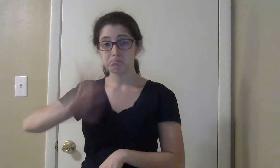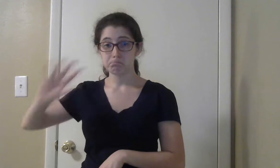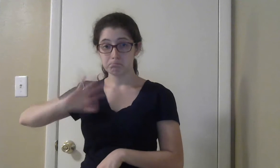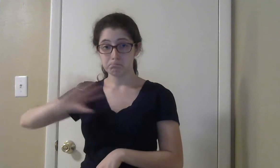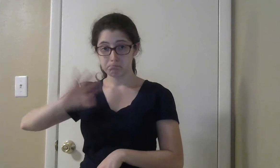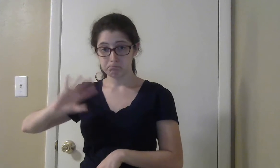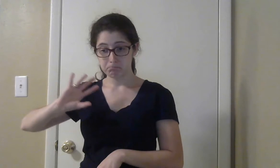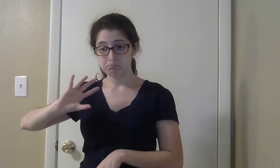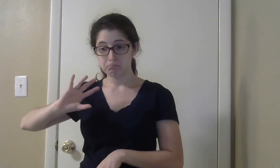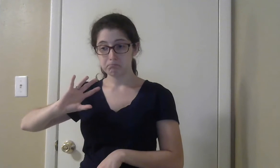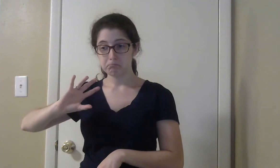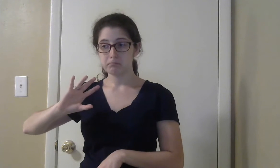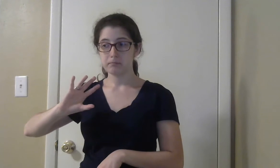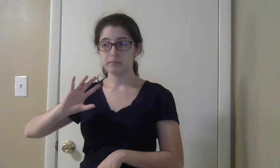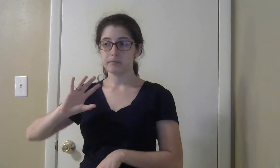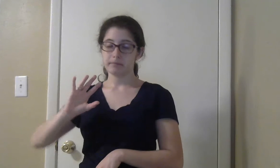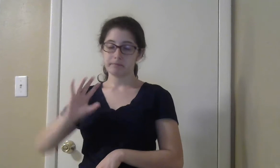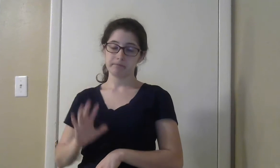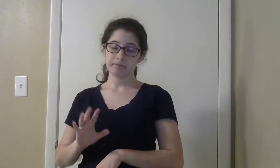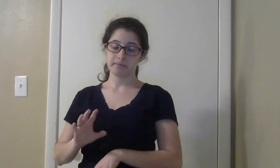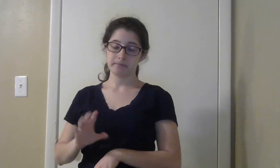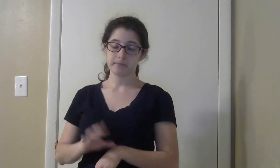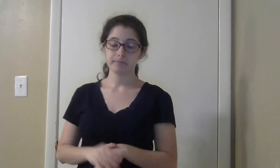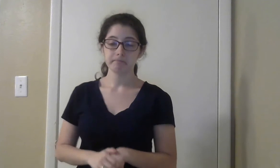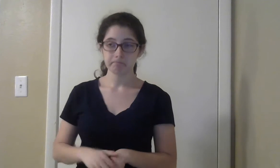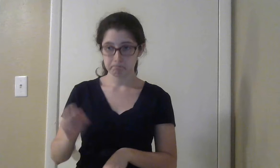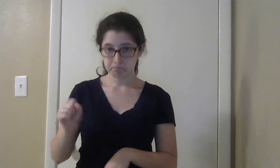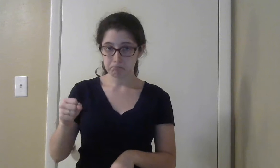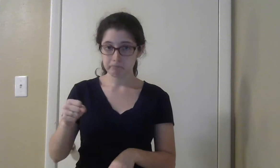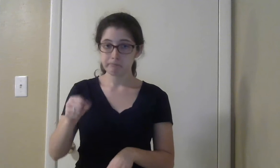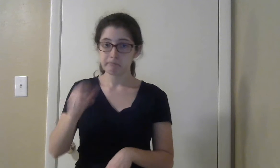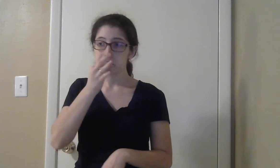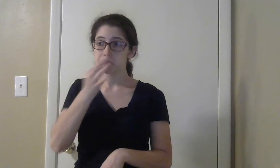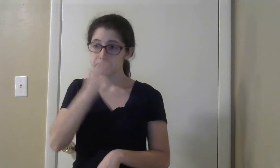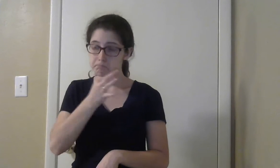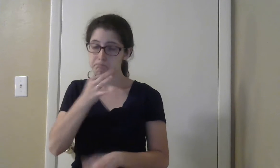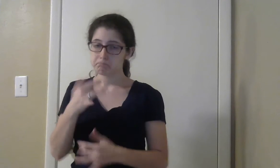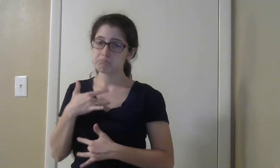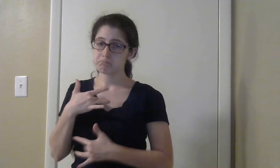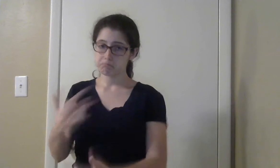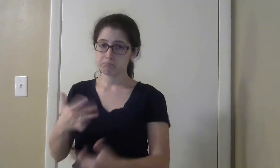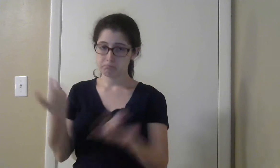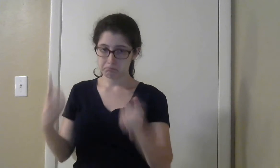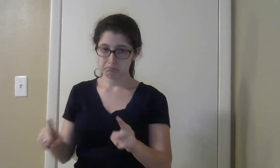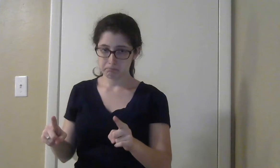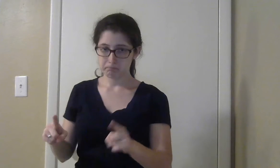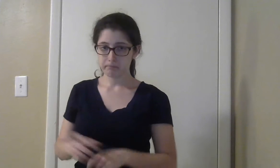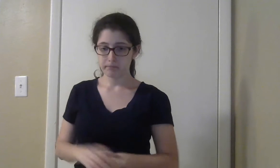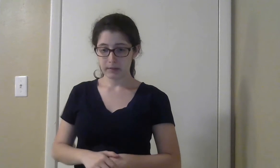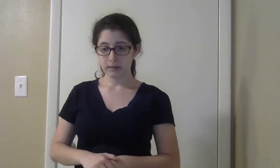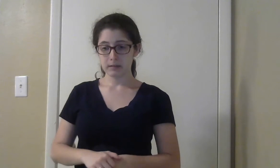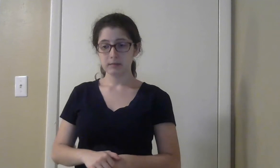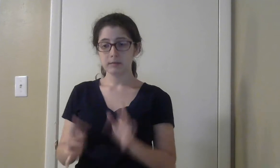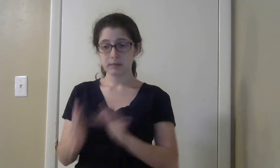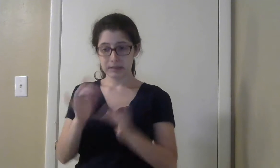expected it would happen among His followers. For example, in Matthew chapter 6, verses 16 to